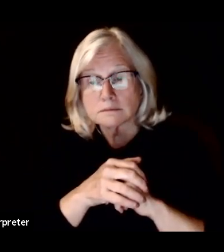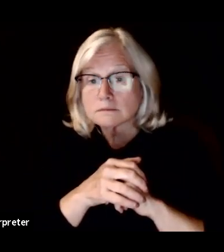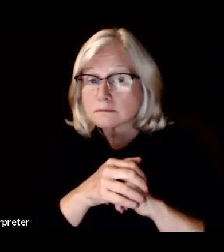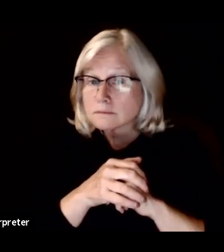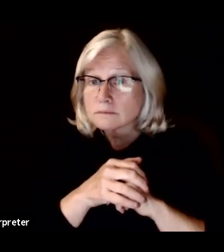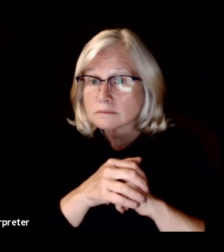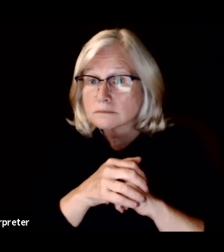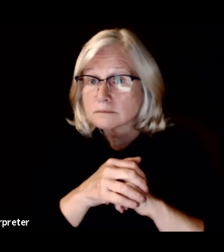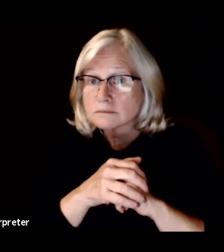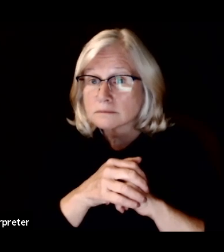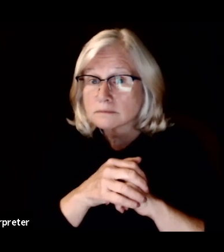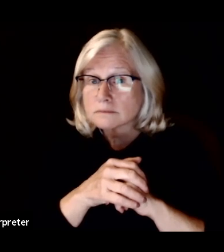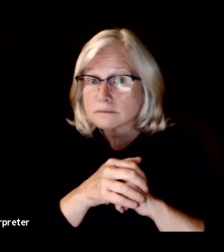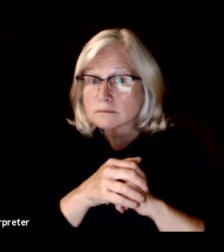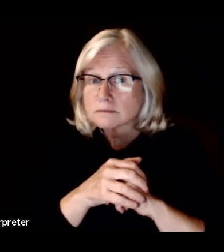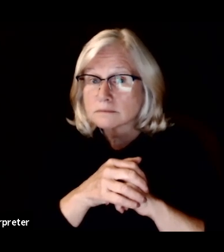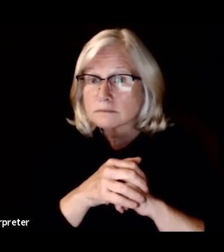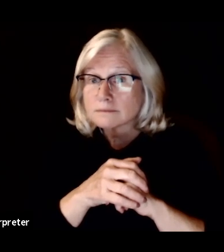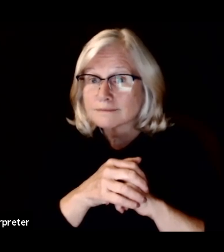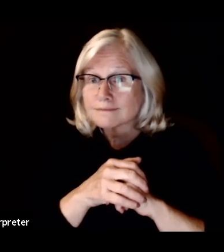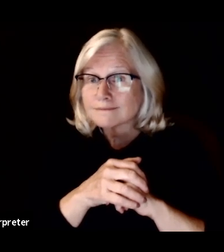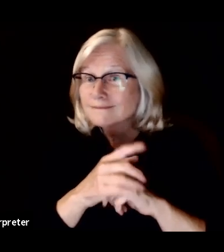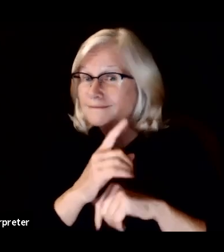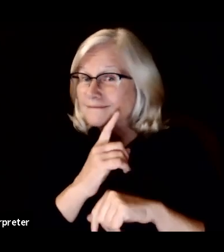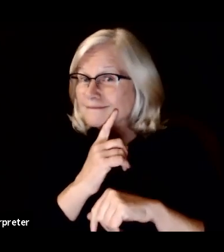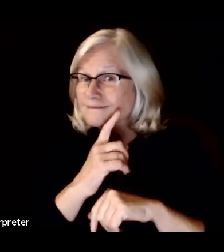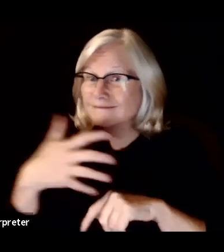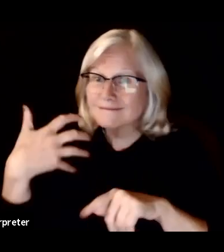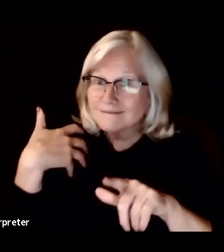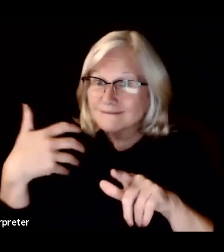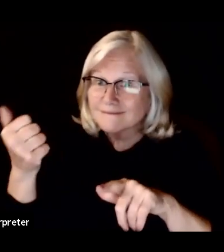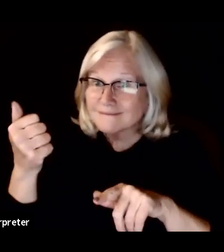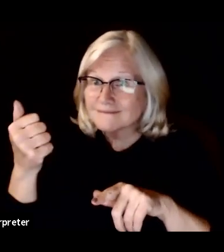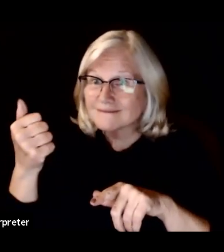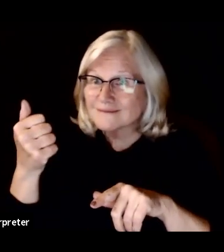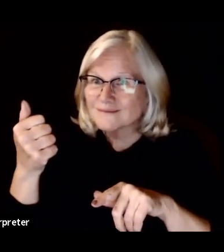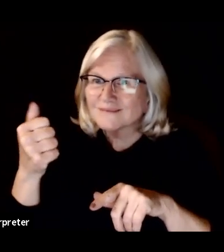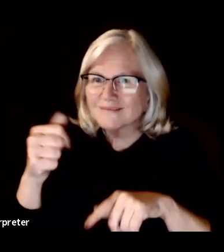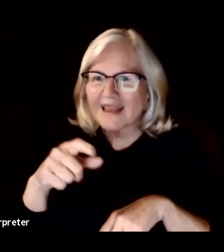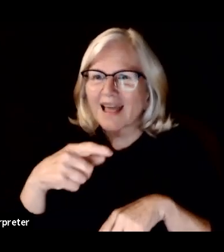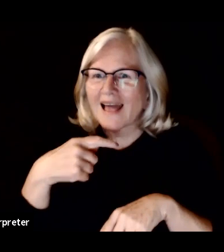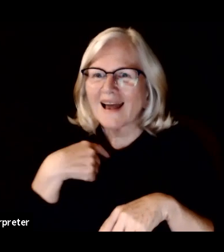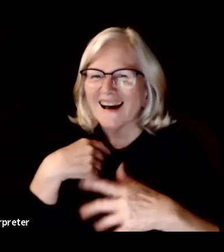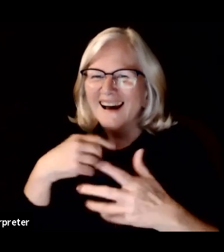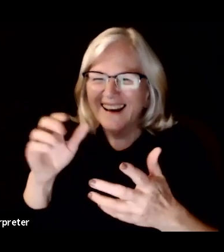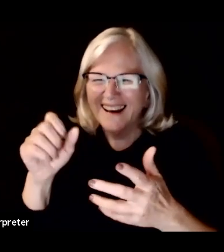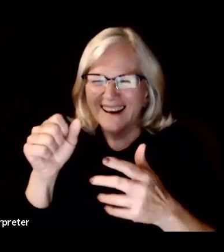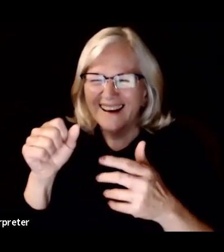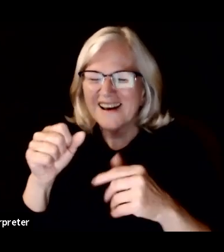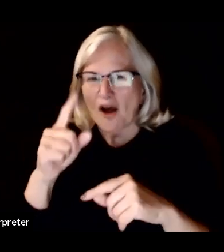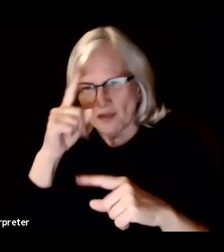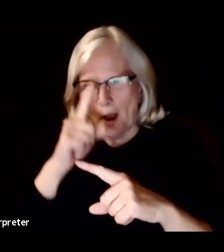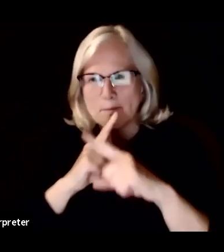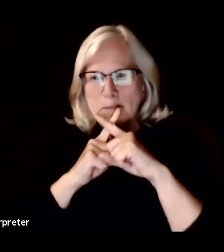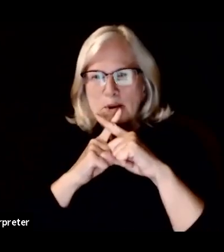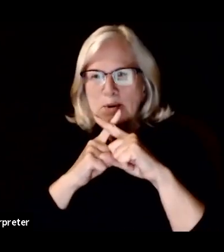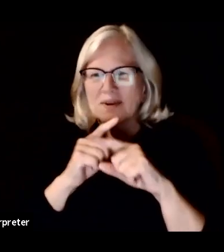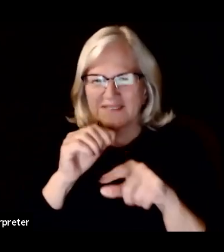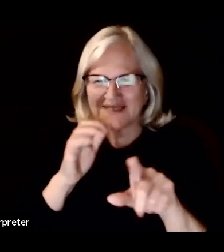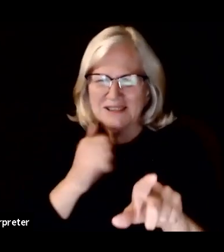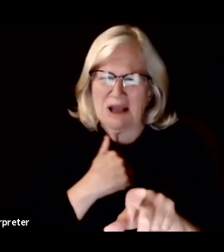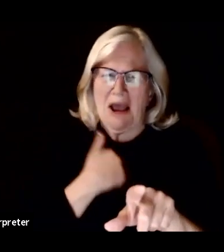Hello? Commissioner, are you on mute? Oh, I was indeed. Thank you very much for the reminder.